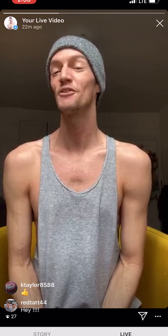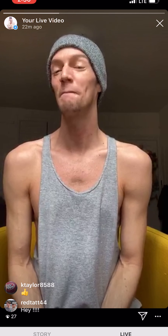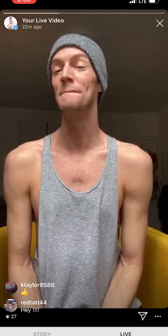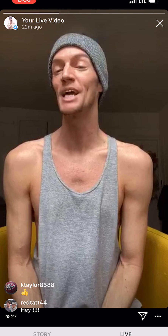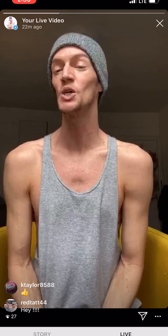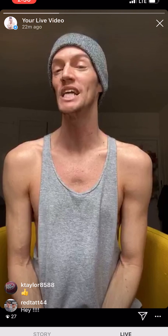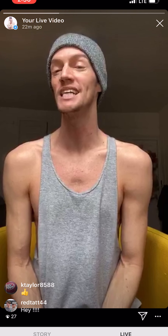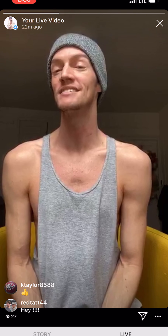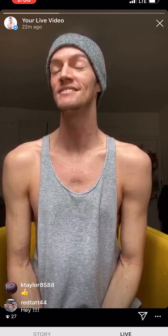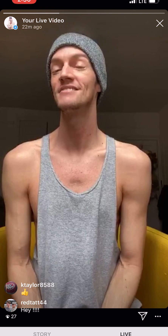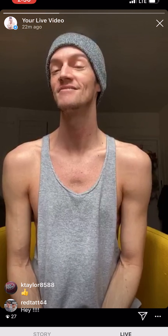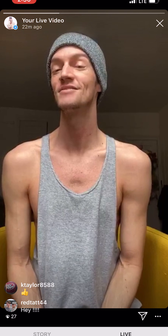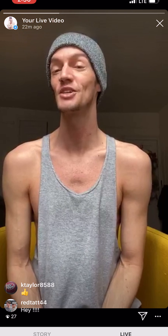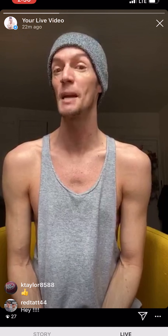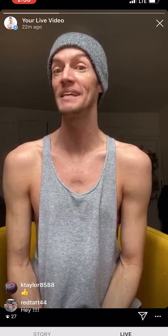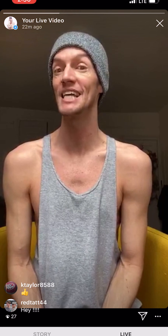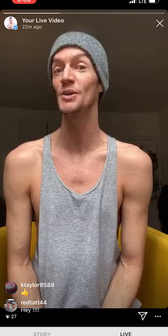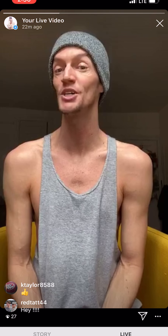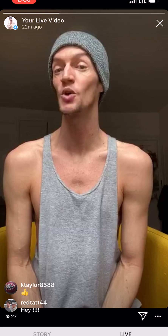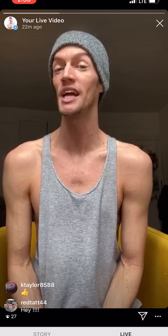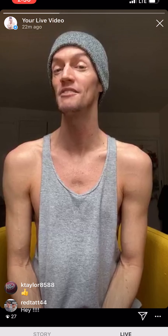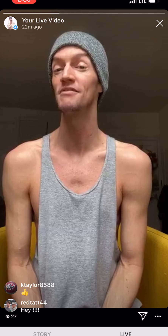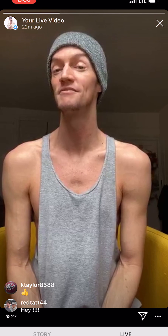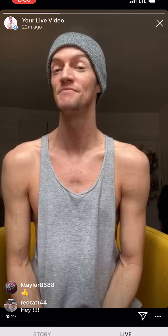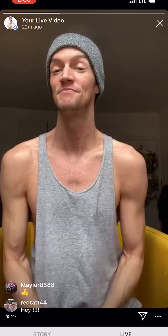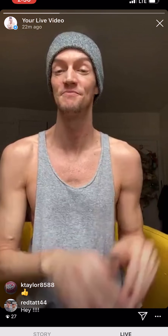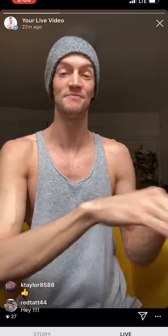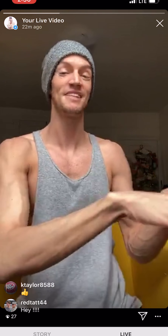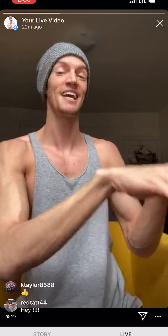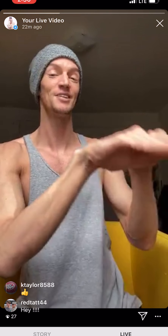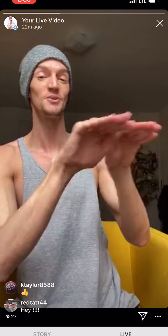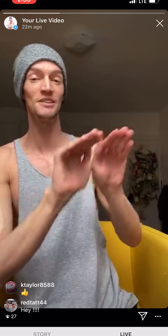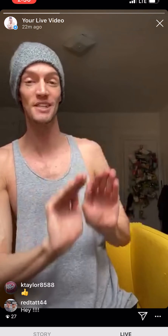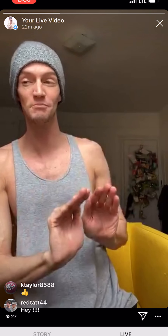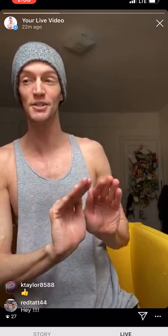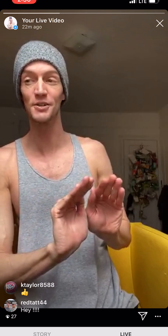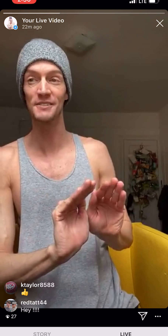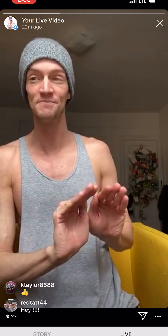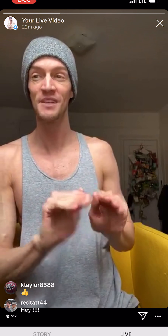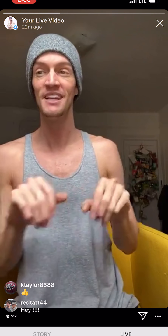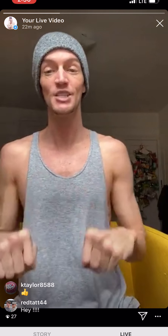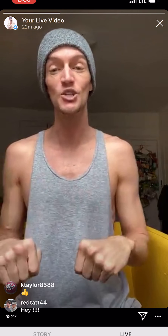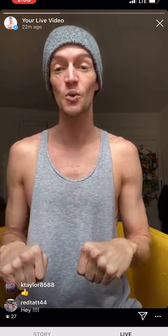bury or cemetery grave. Yeah. Show a little lump of dirt to surrender.